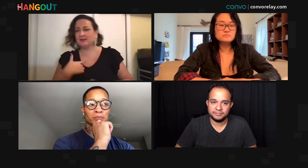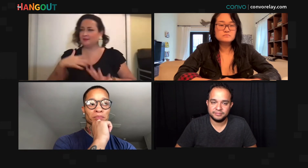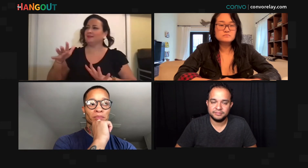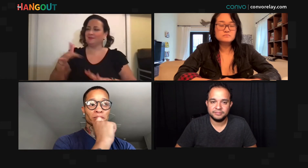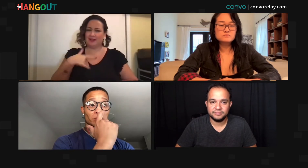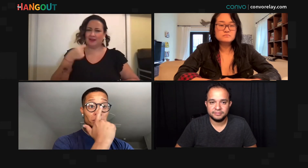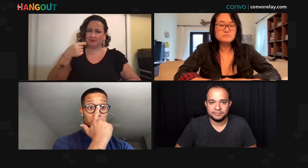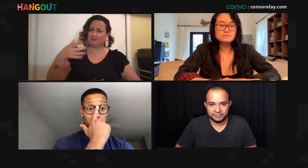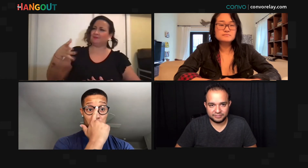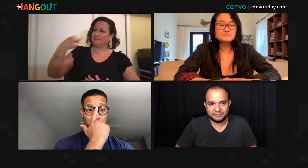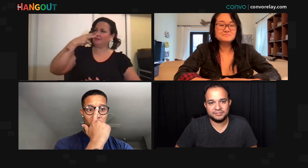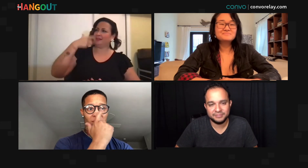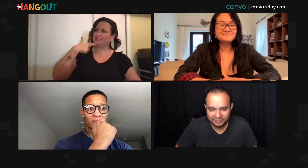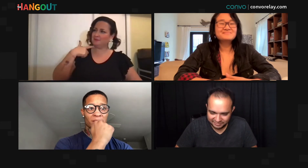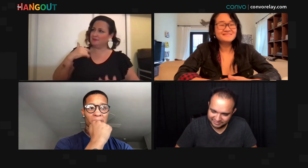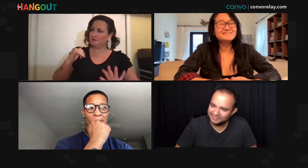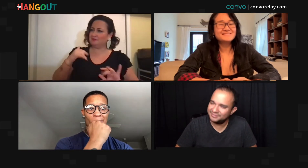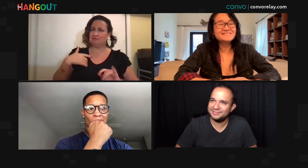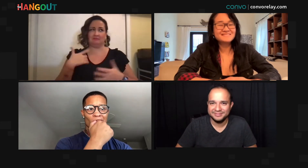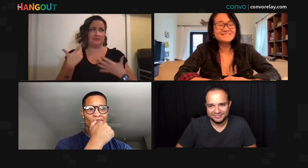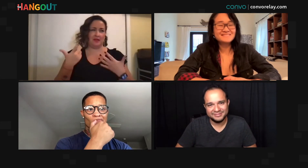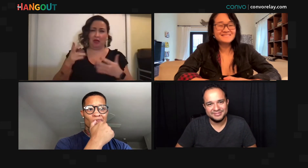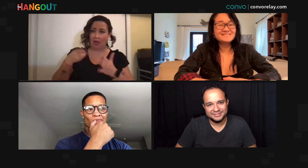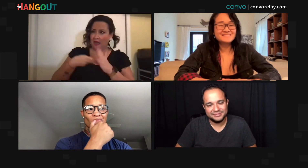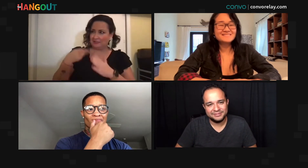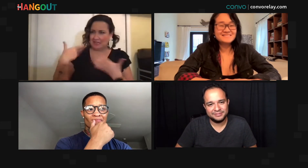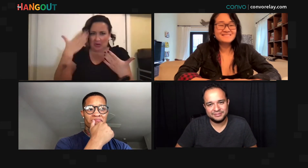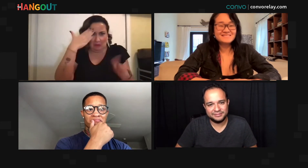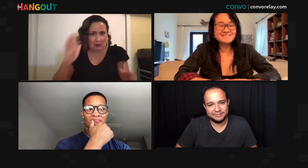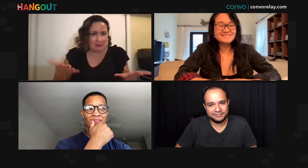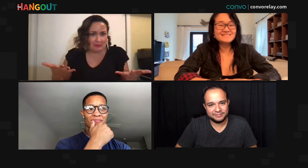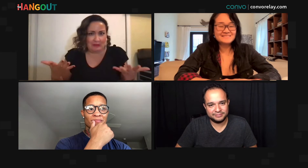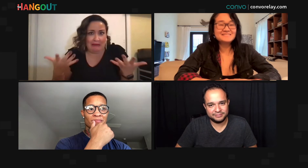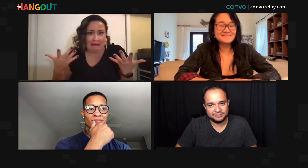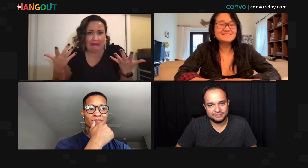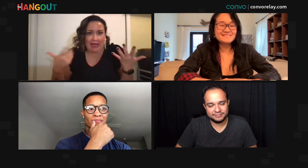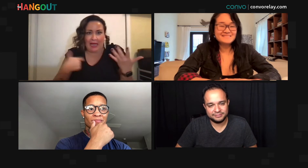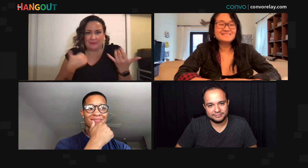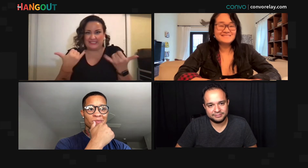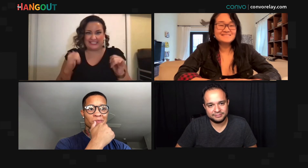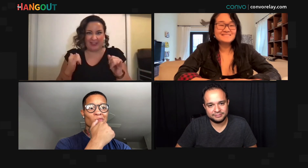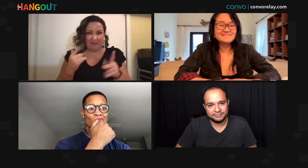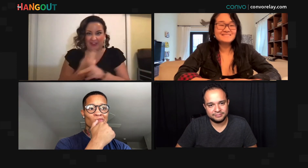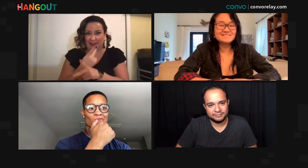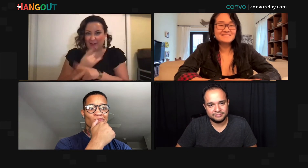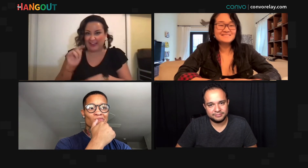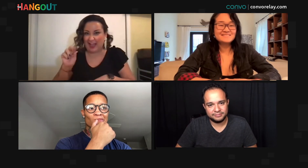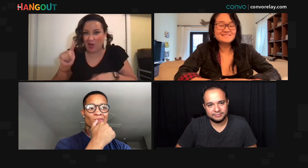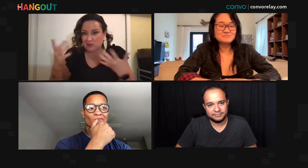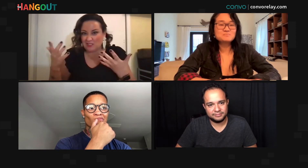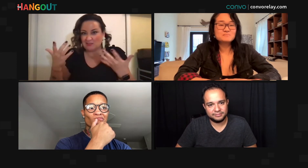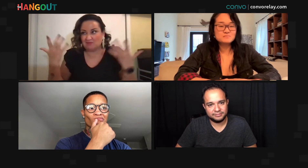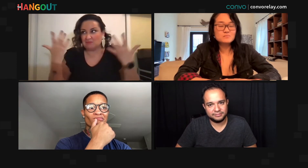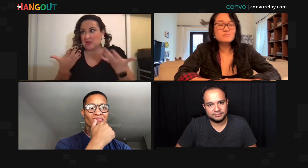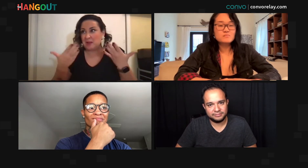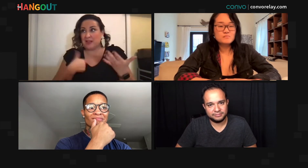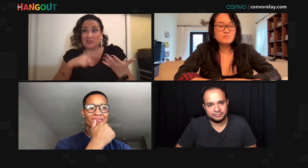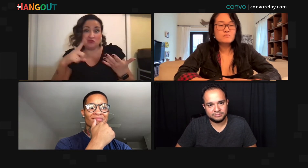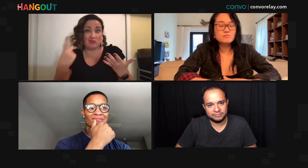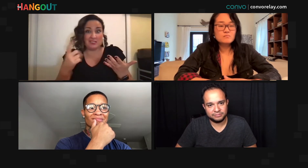love women," and they say, "Are you a lesbian?" And then it's like, "Why are you labeling me like that?" Right? So like maybe that person's